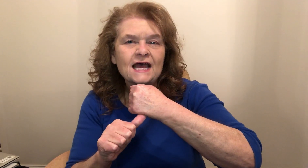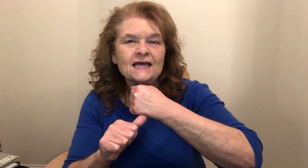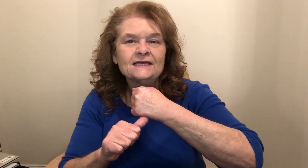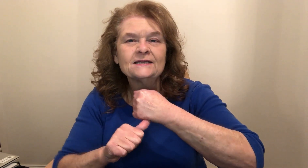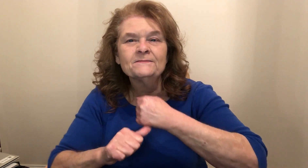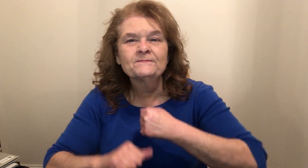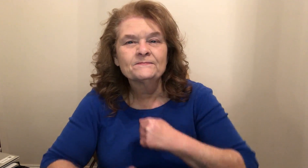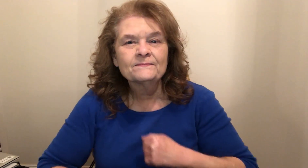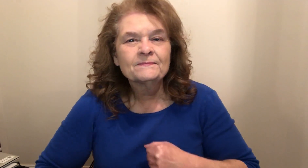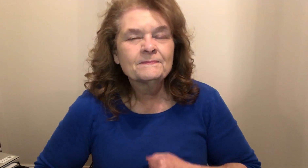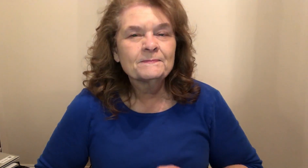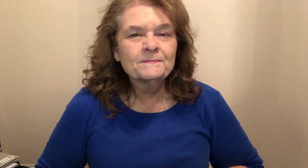sign.